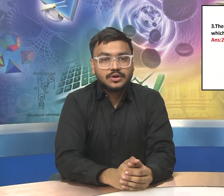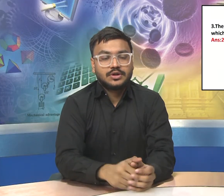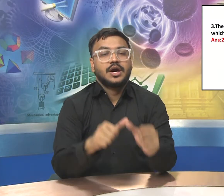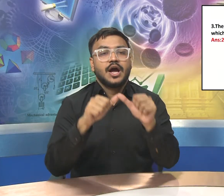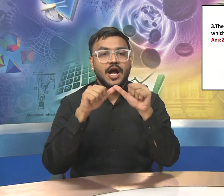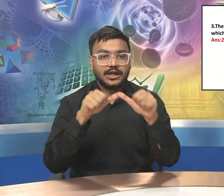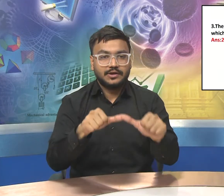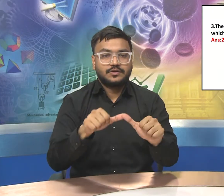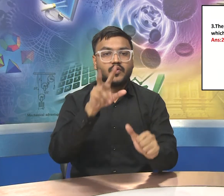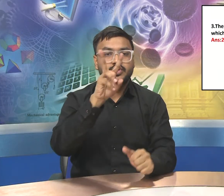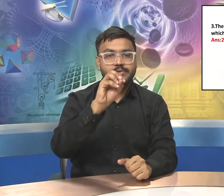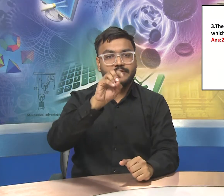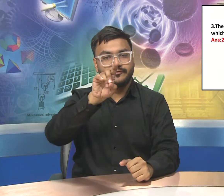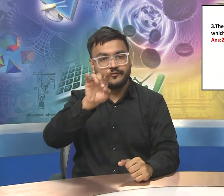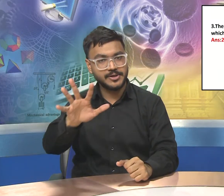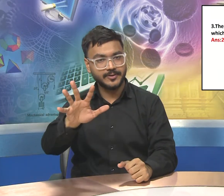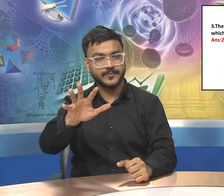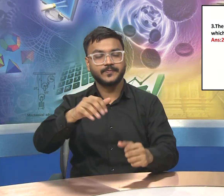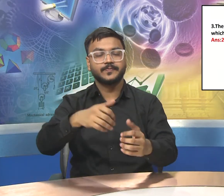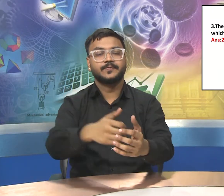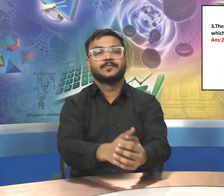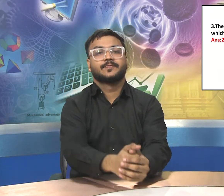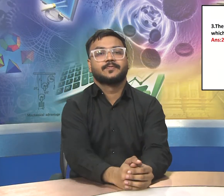And the answer is 2015.